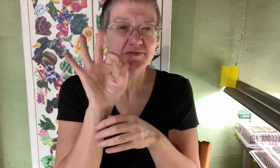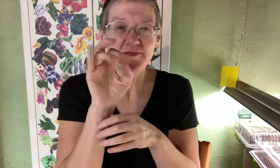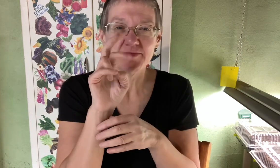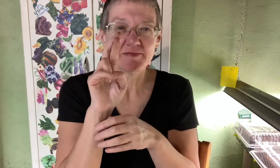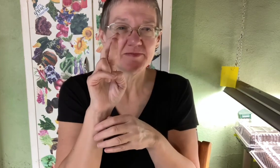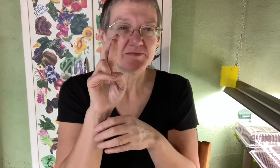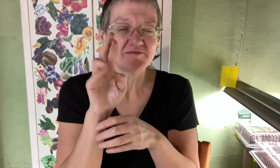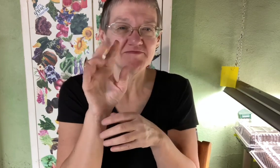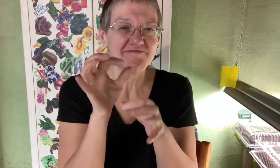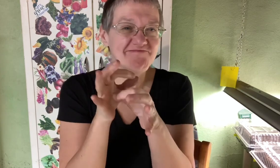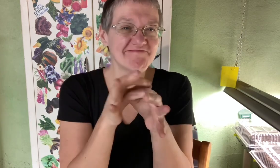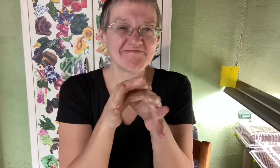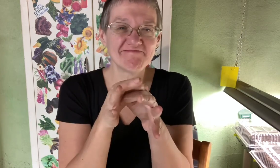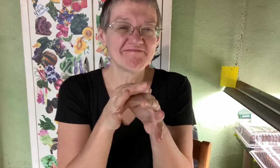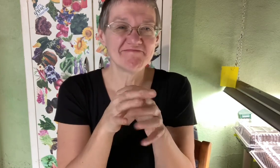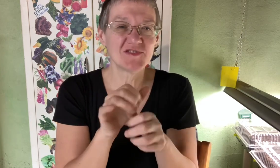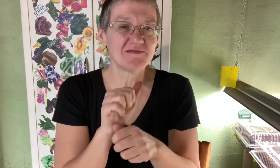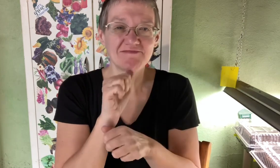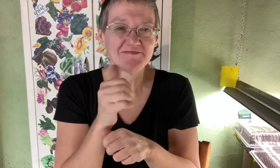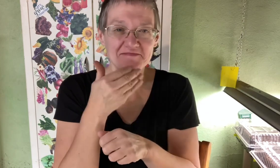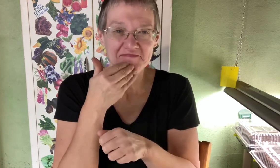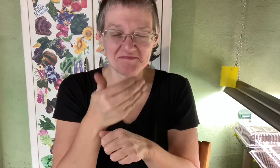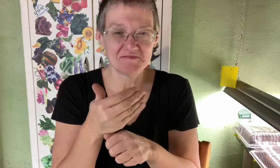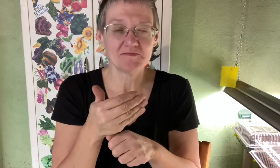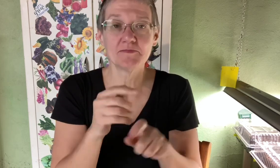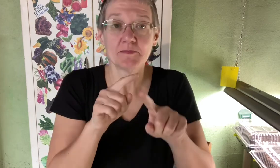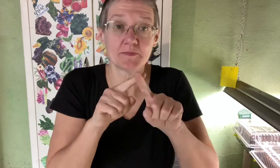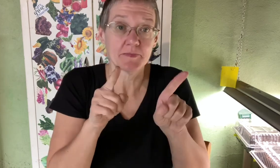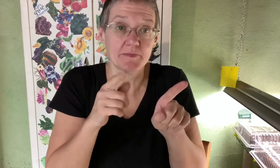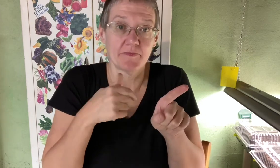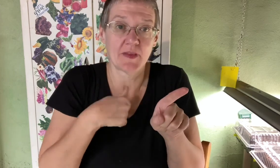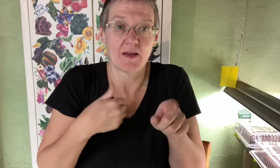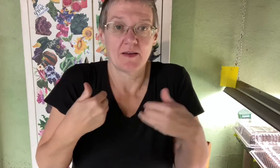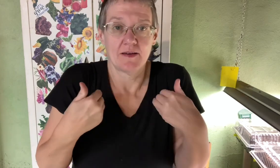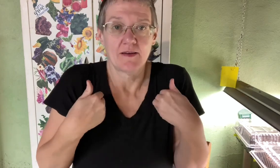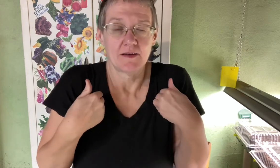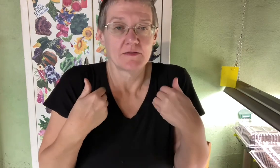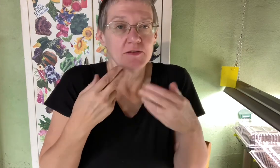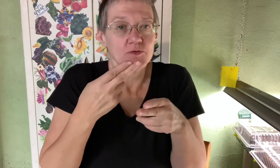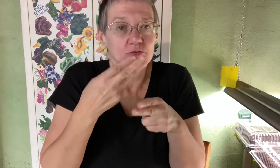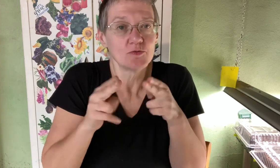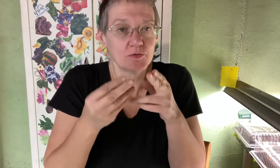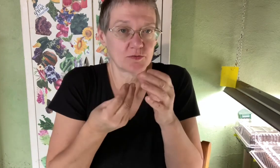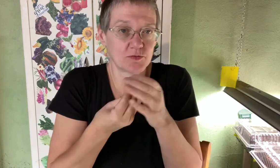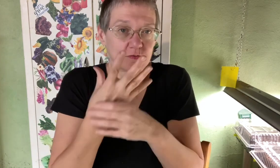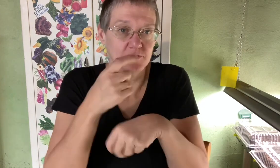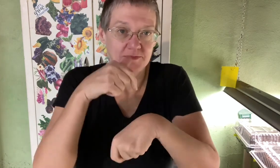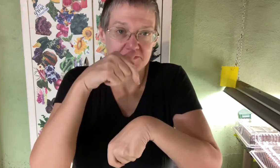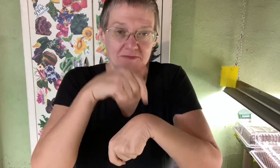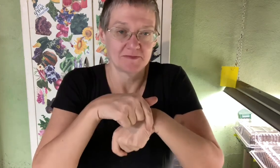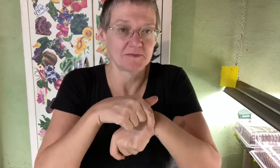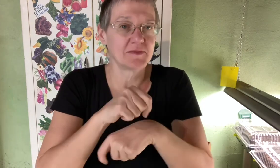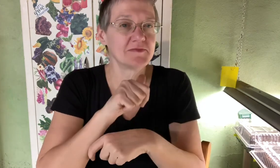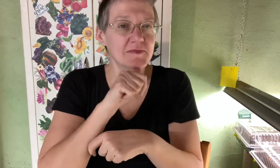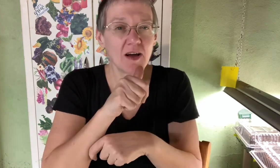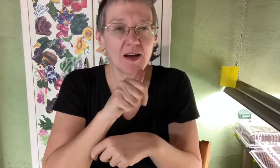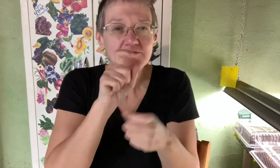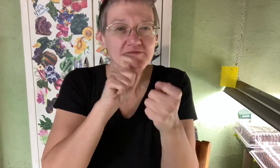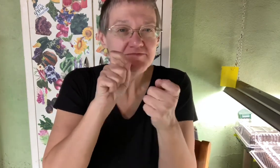There's lots of fibrous parts in them, and it's just not good. But I have a short growing season